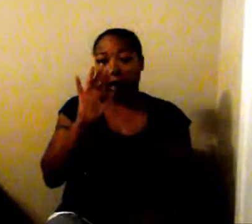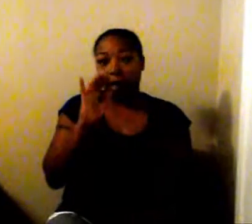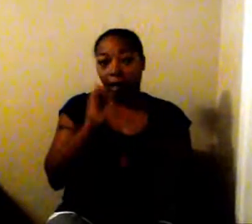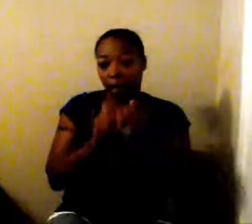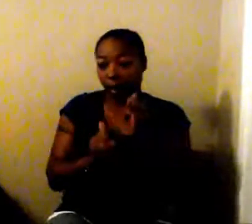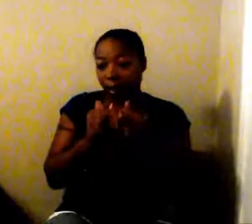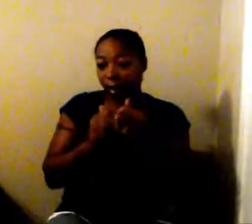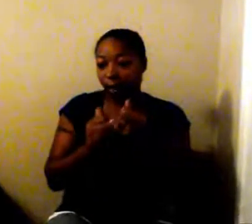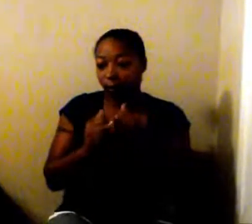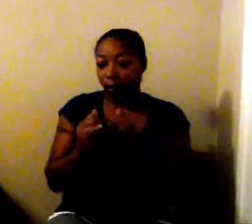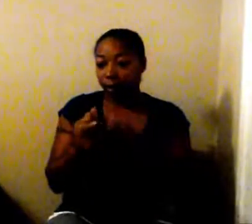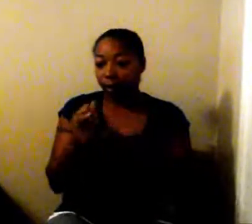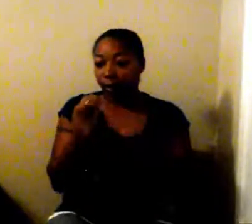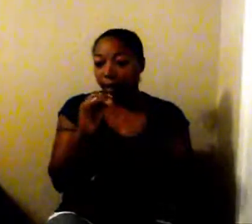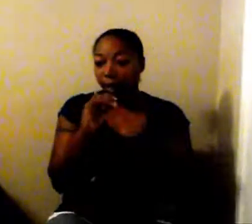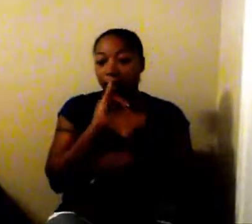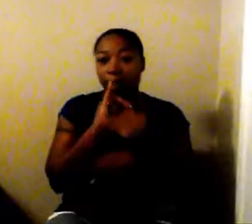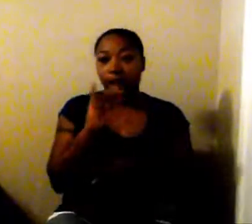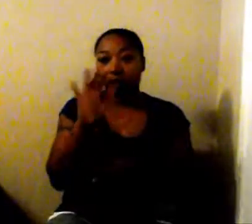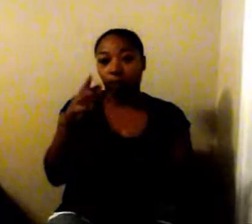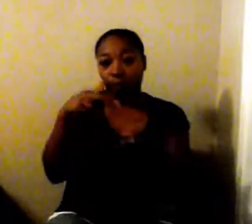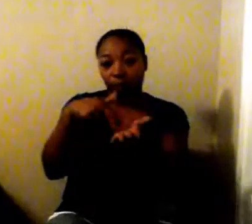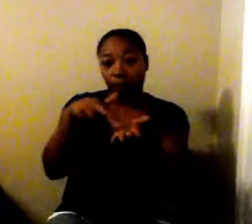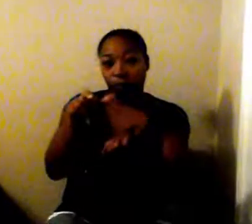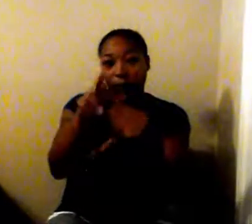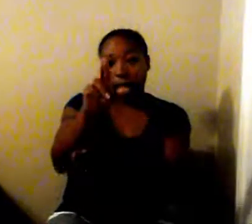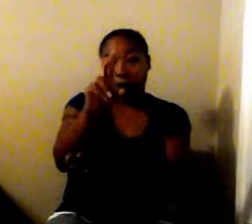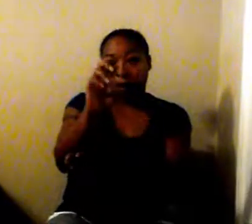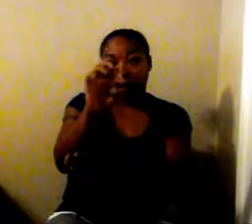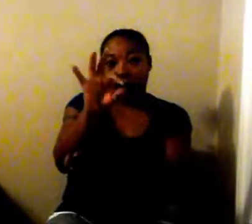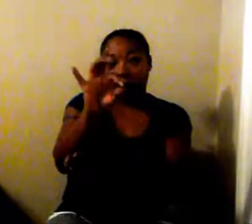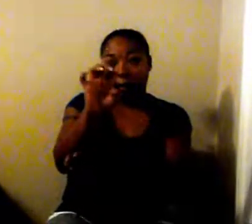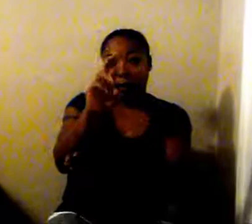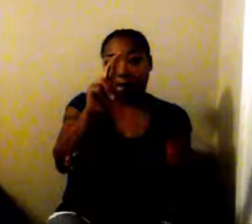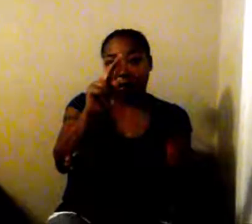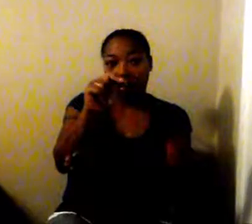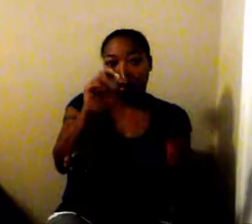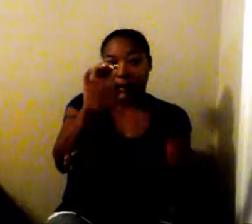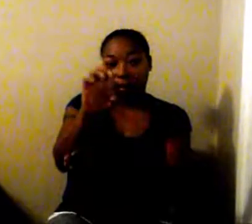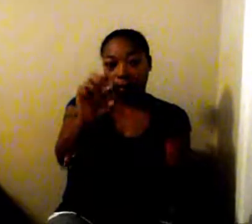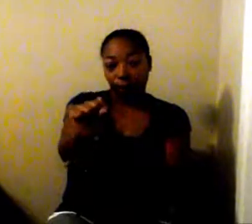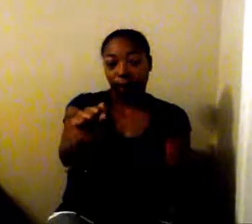and the last one is your references.